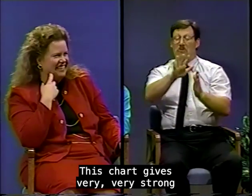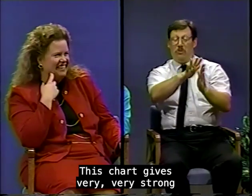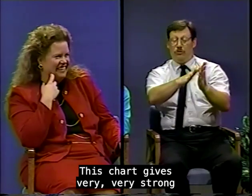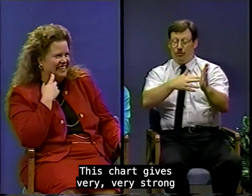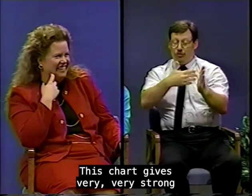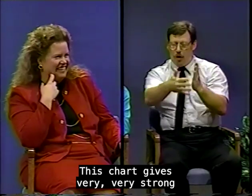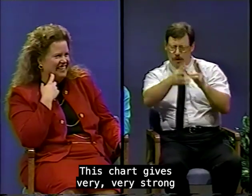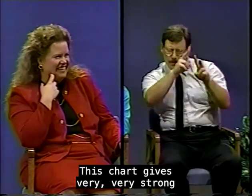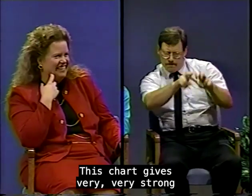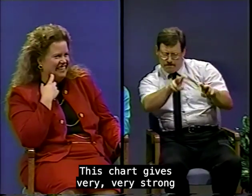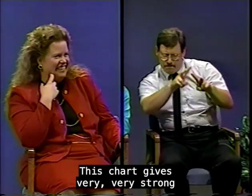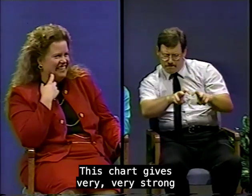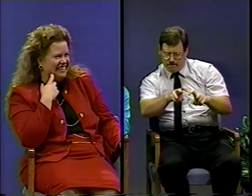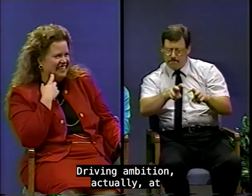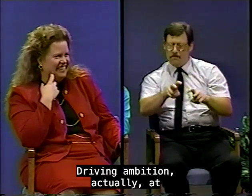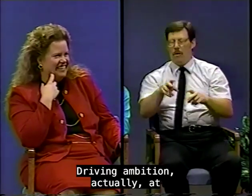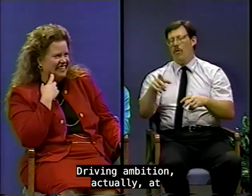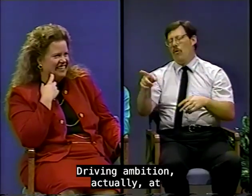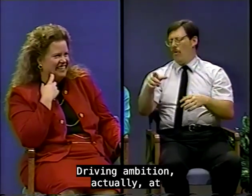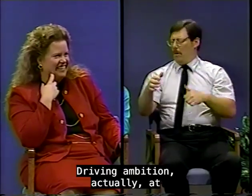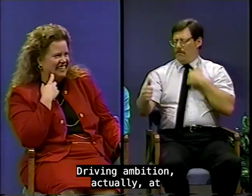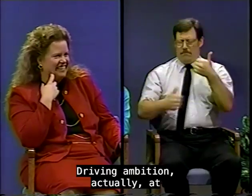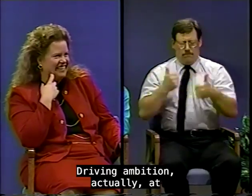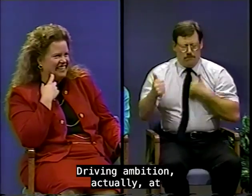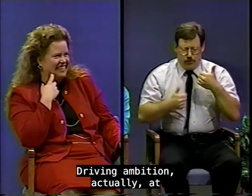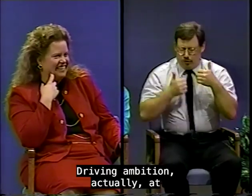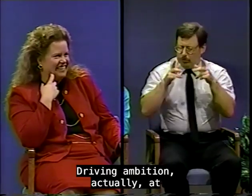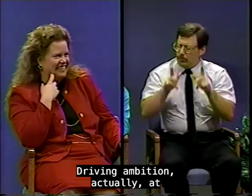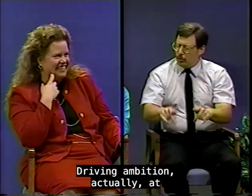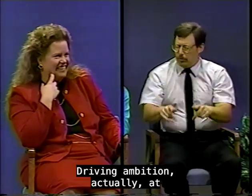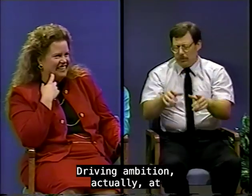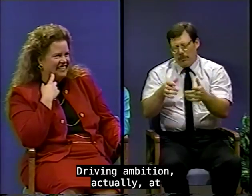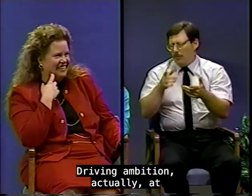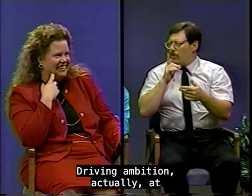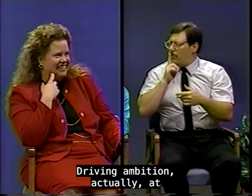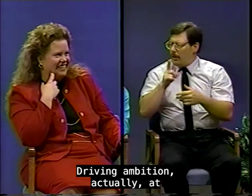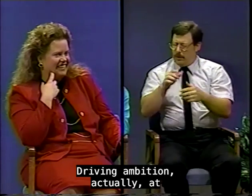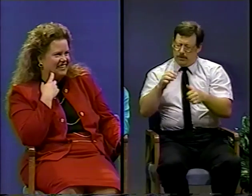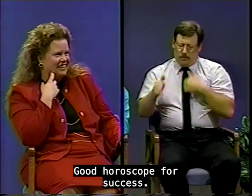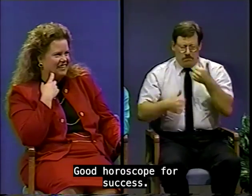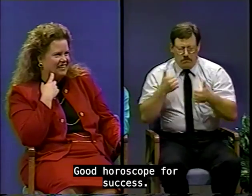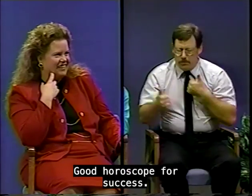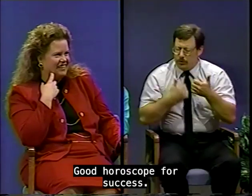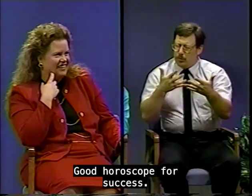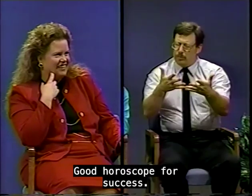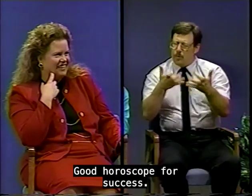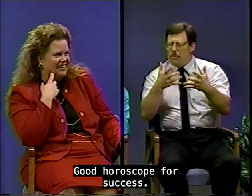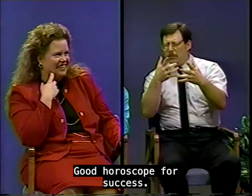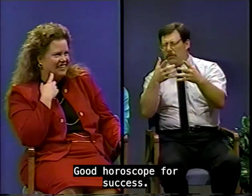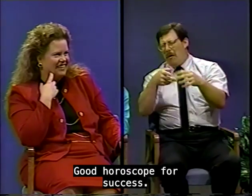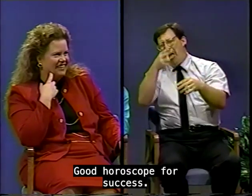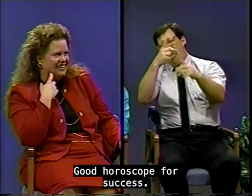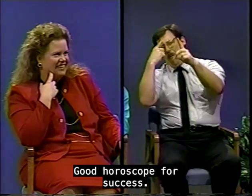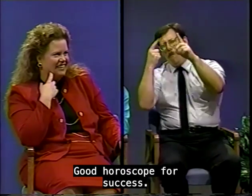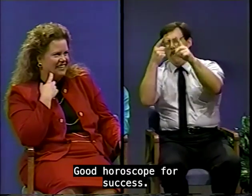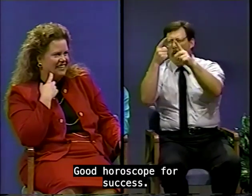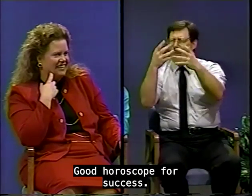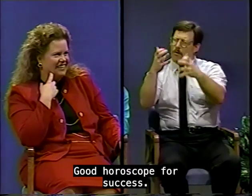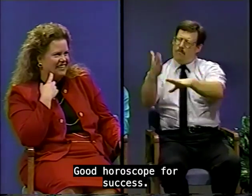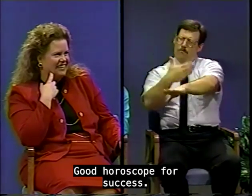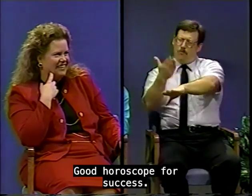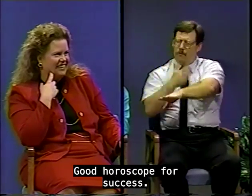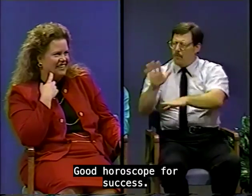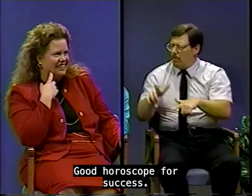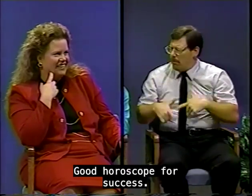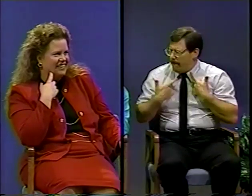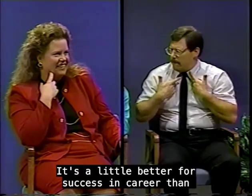very, very strong ambition, driving ambition, actually, at some point with the horoscope. Good